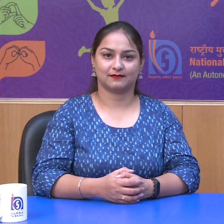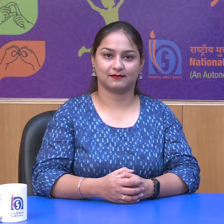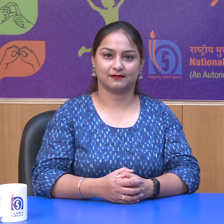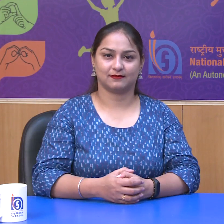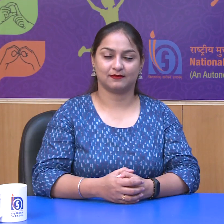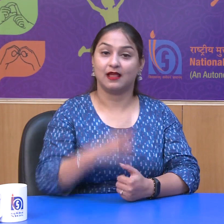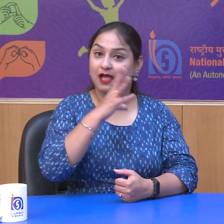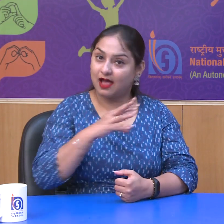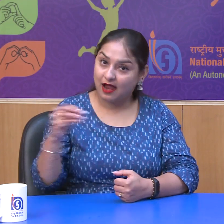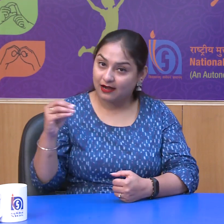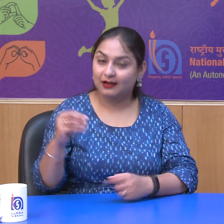And Pink Revolution,